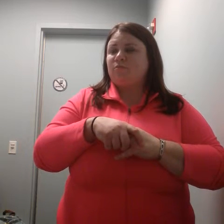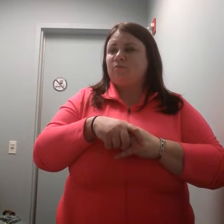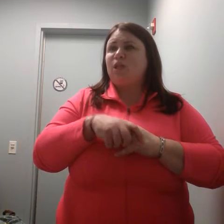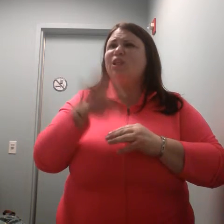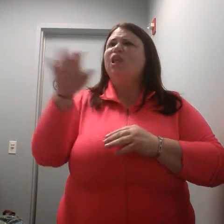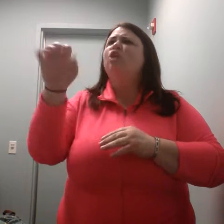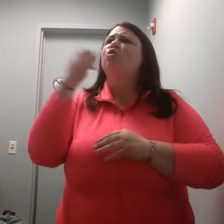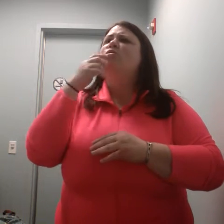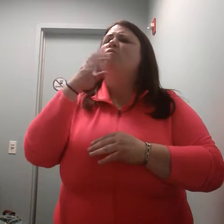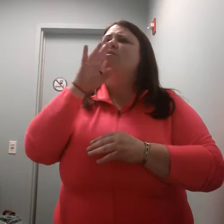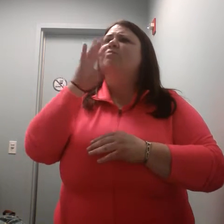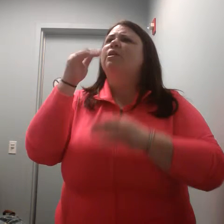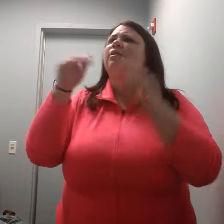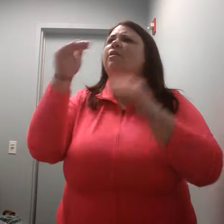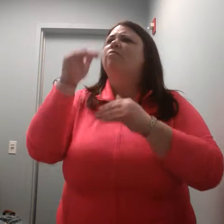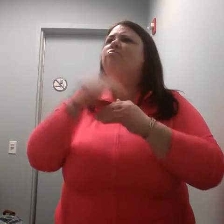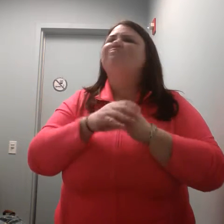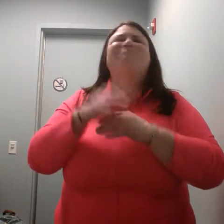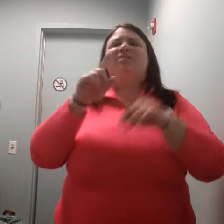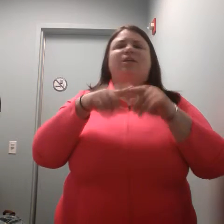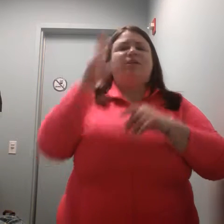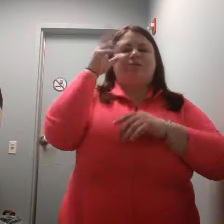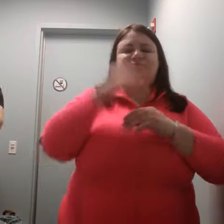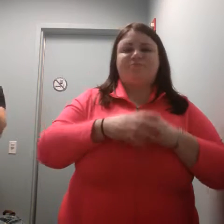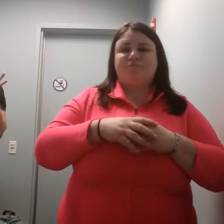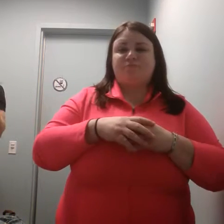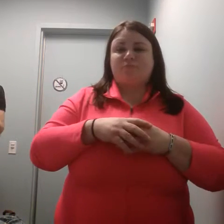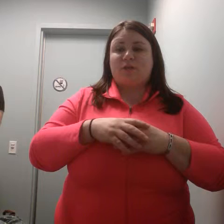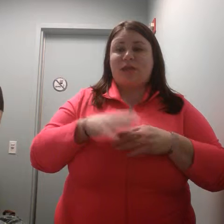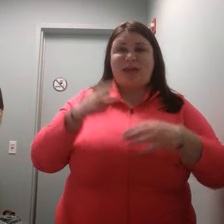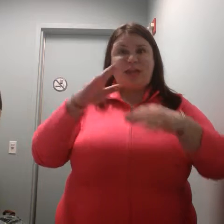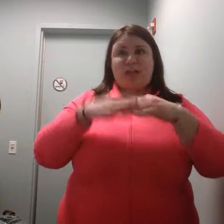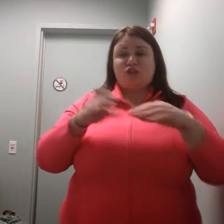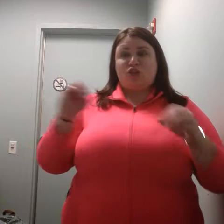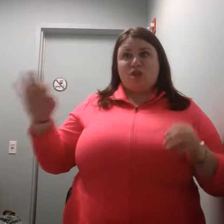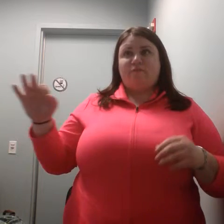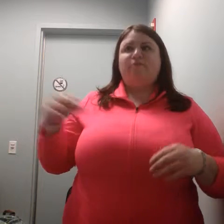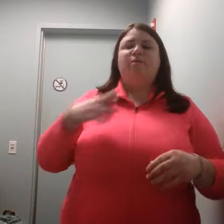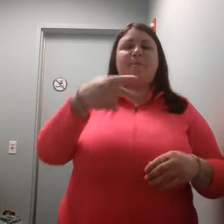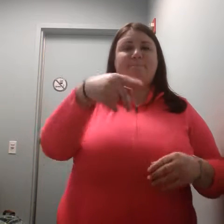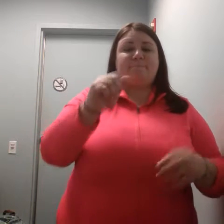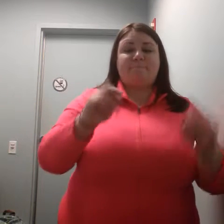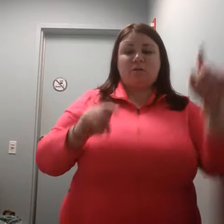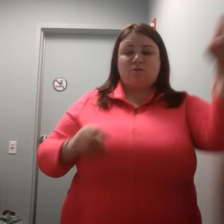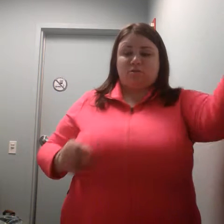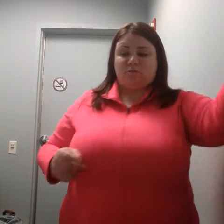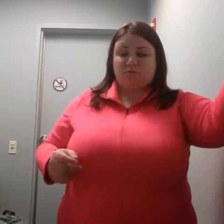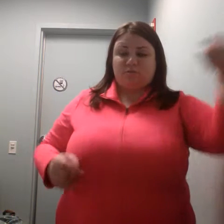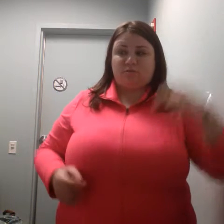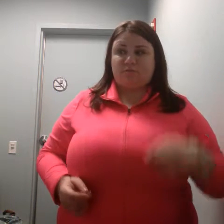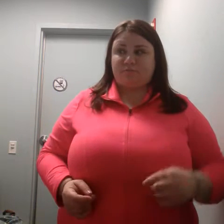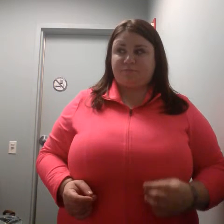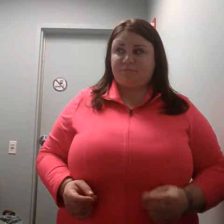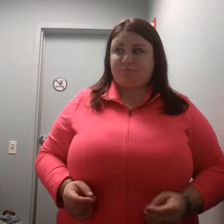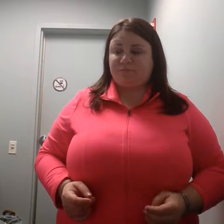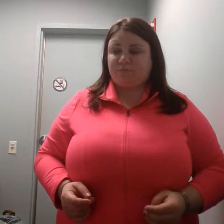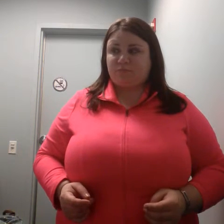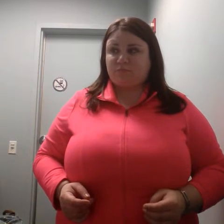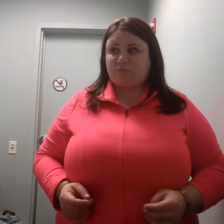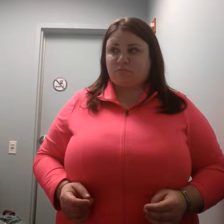All right, hands off of that. Okay. Patrick. I rated it sort of agree because it's like they should regulate